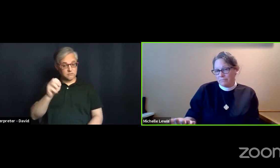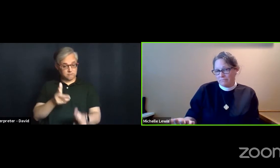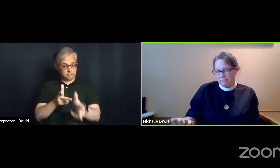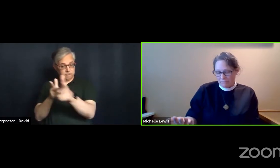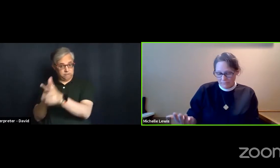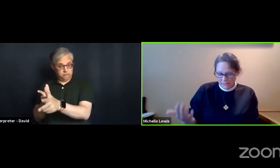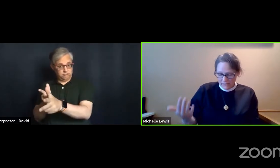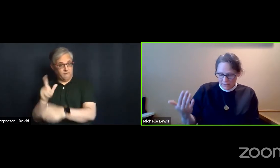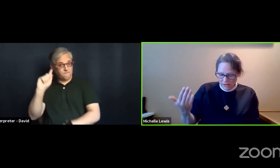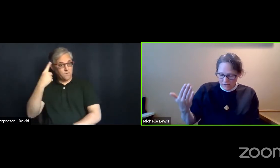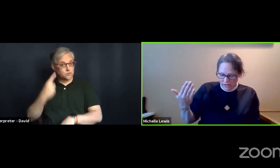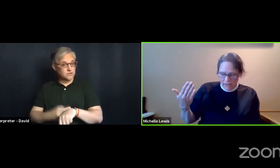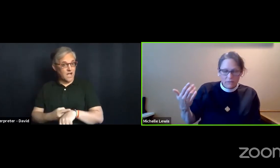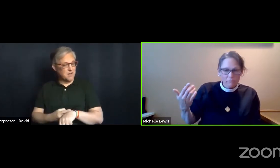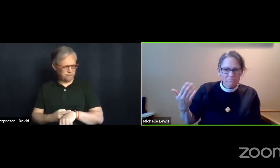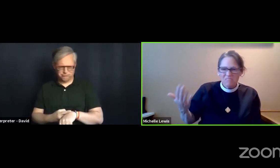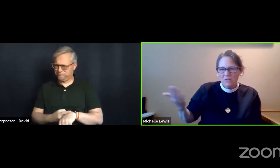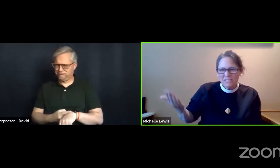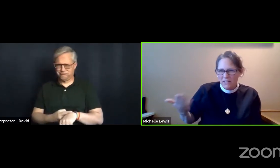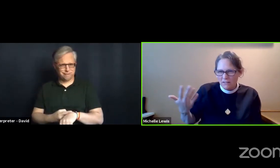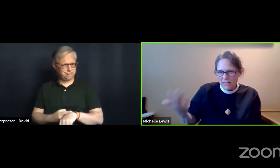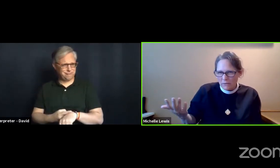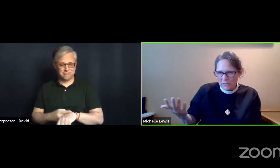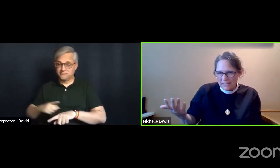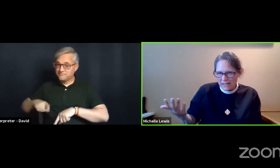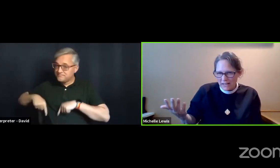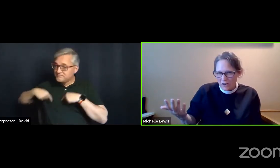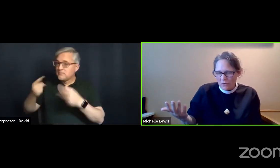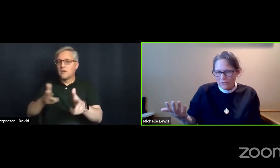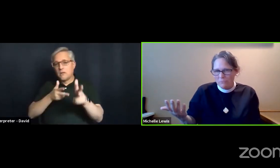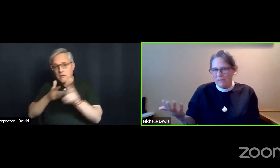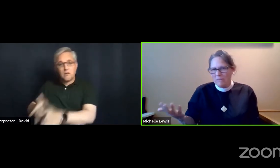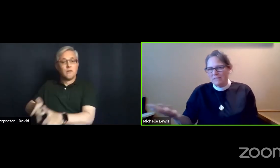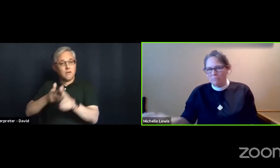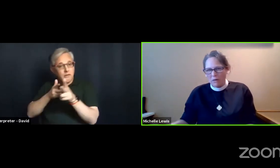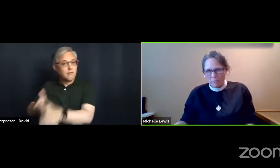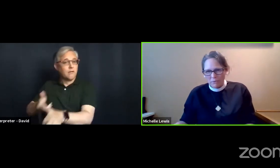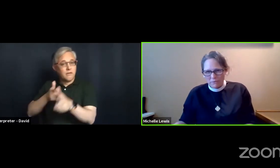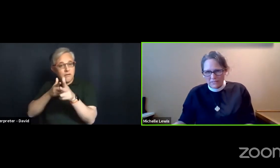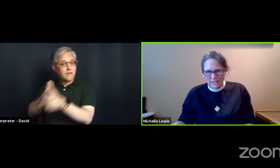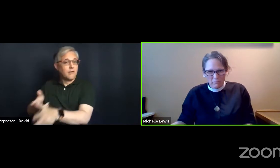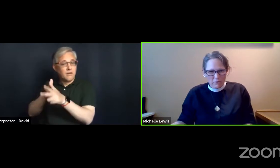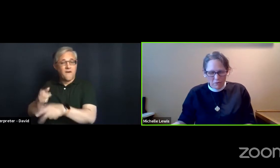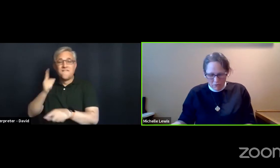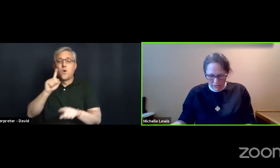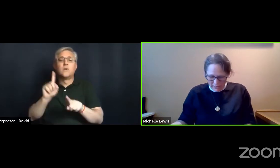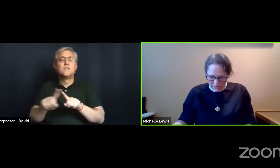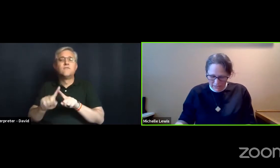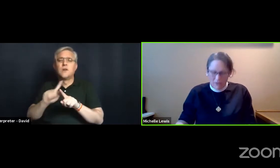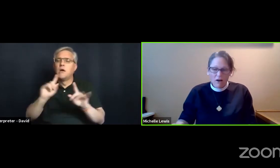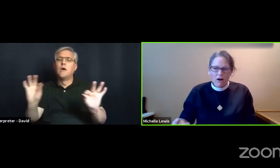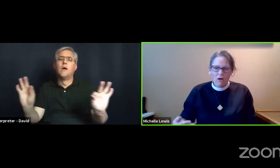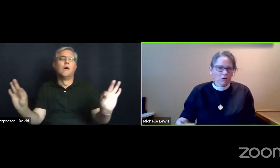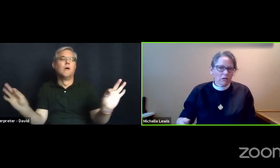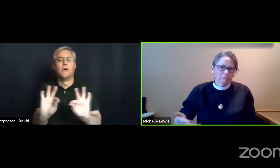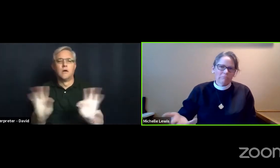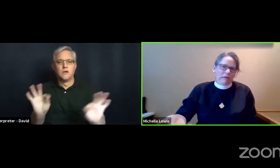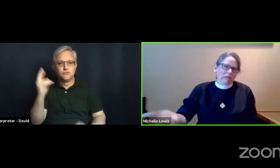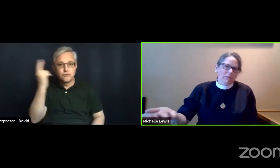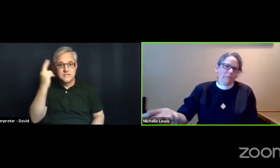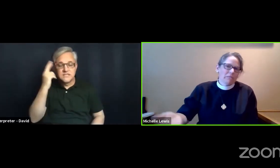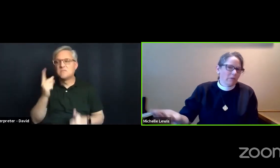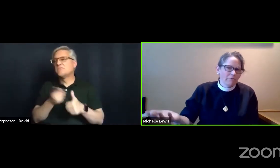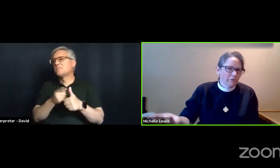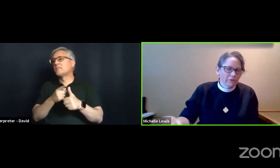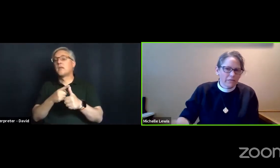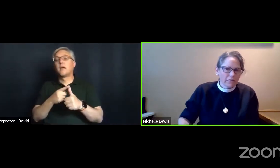issues. He had a taillight was out, or maybe his bumper was kind of broken. Or, I